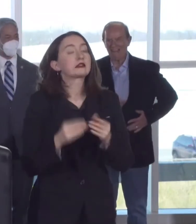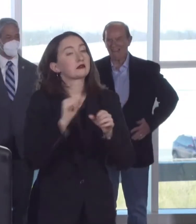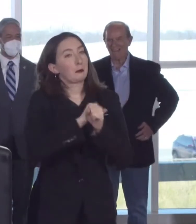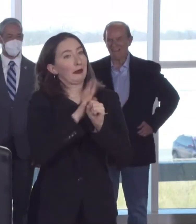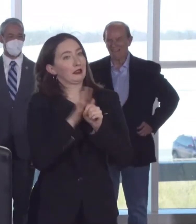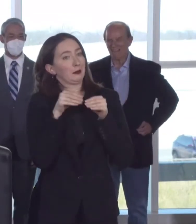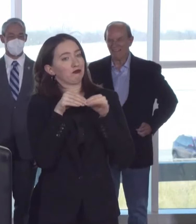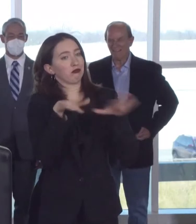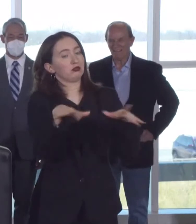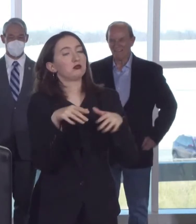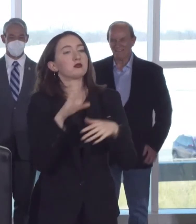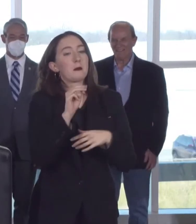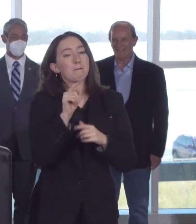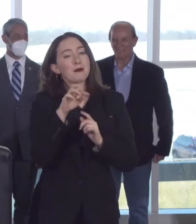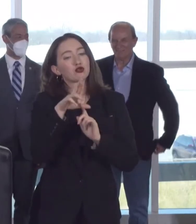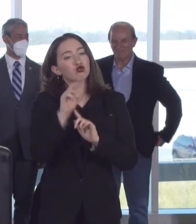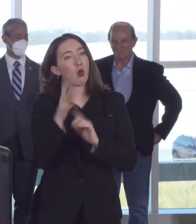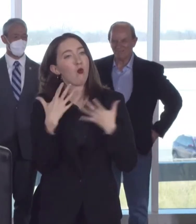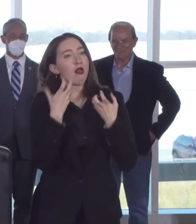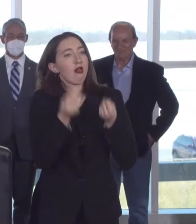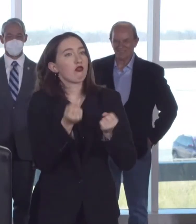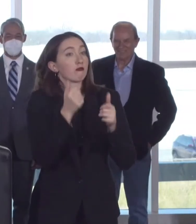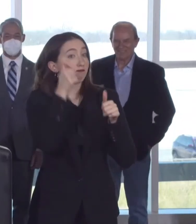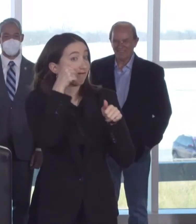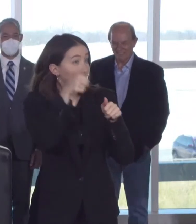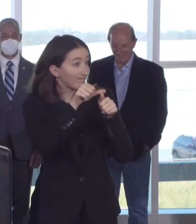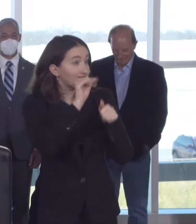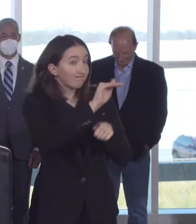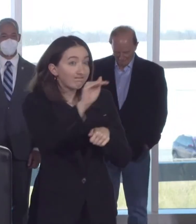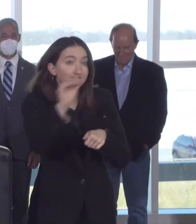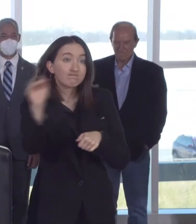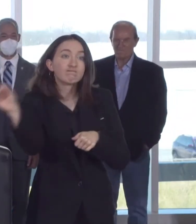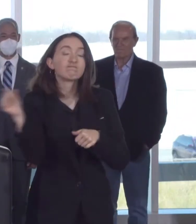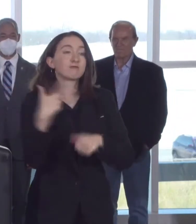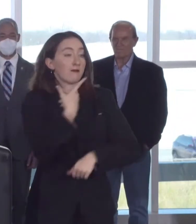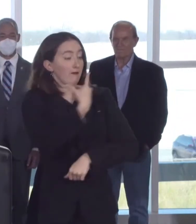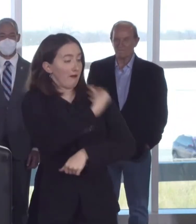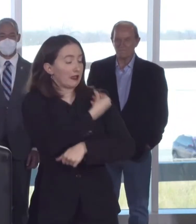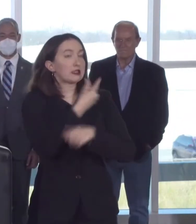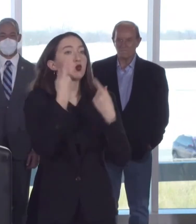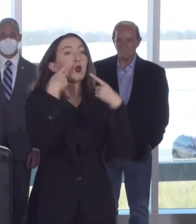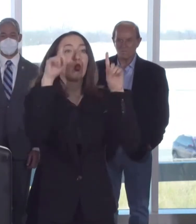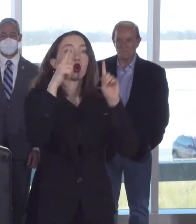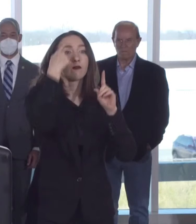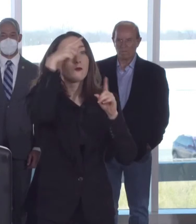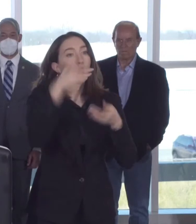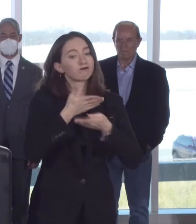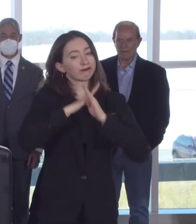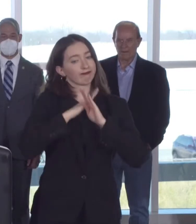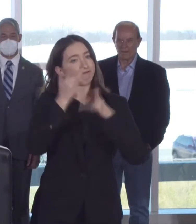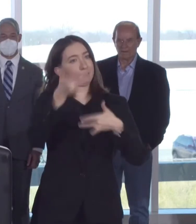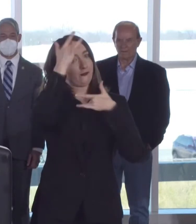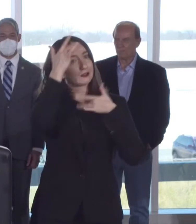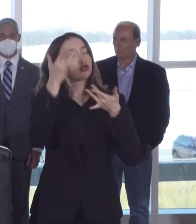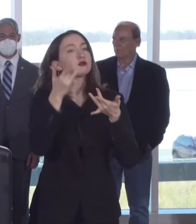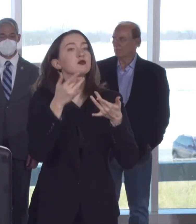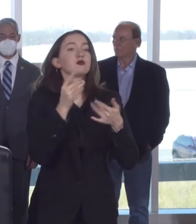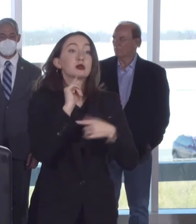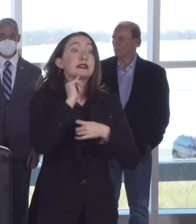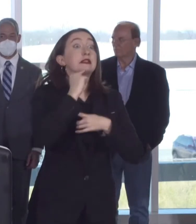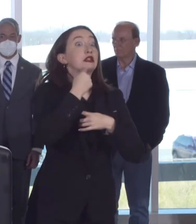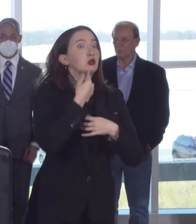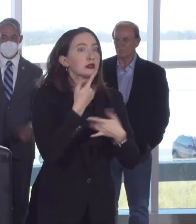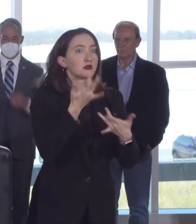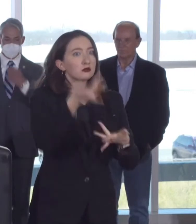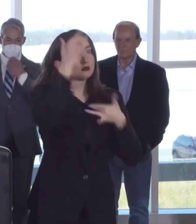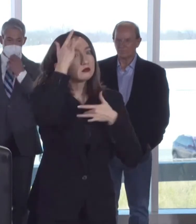again reminding the community that COVID-19 vaccines work to help prevent infection as well as serious illness or